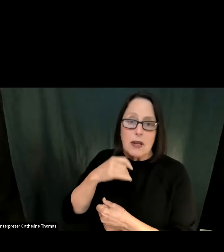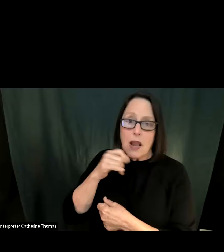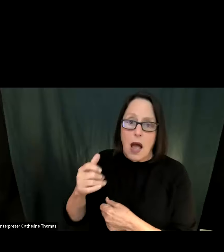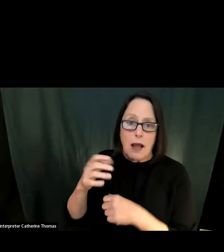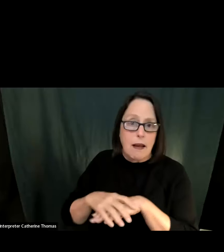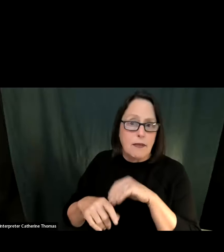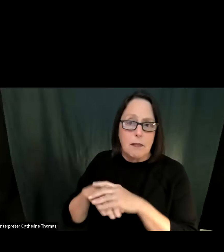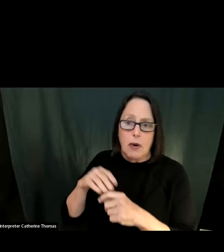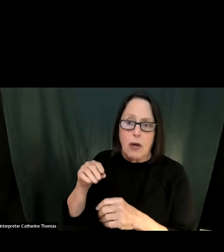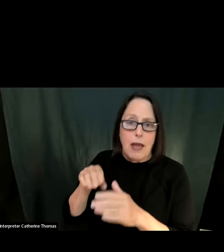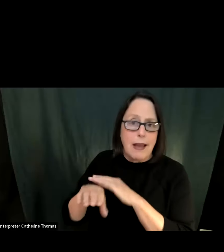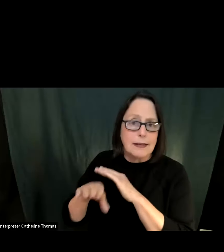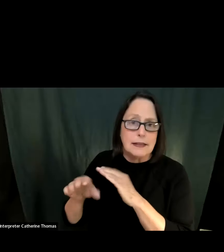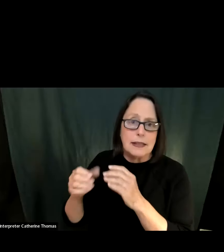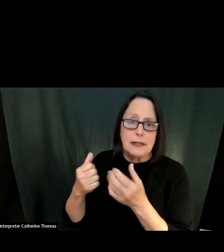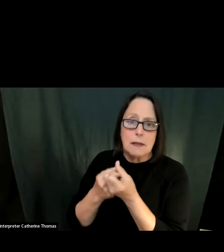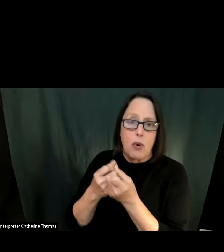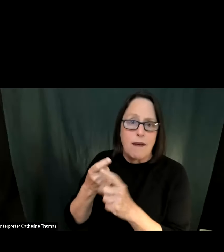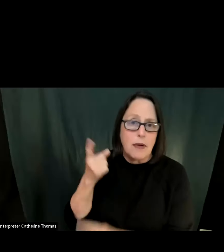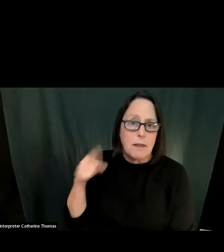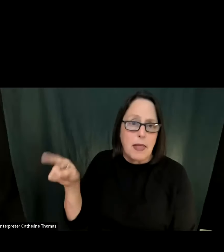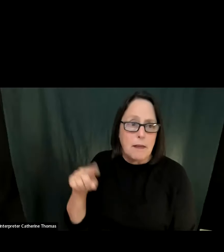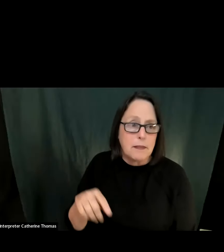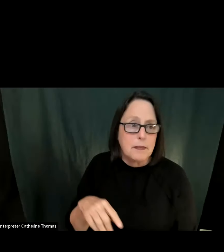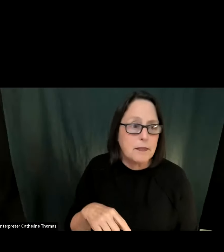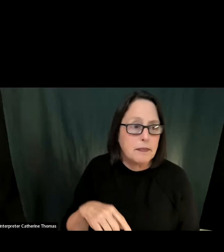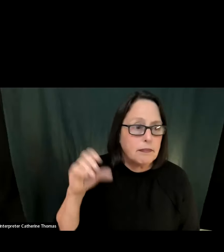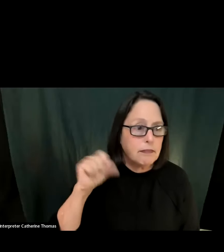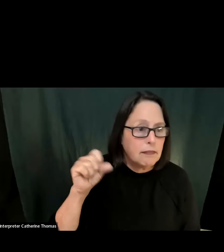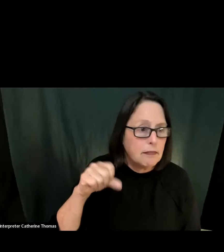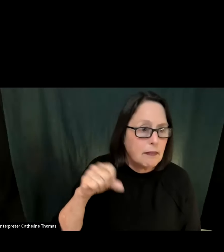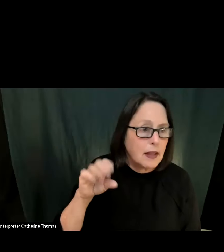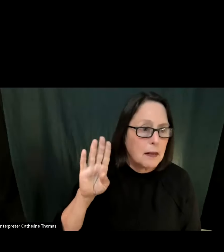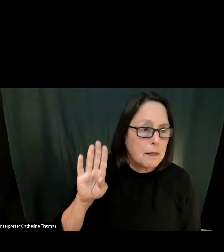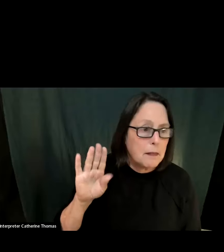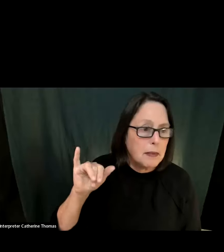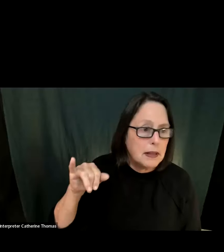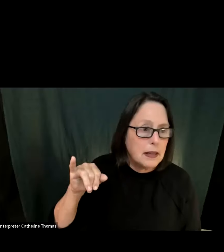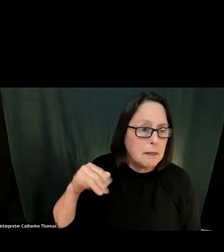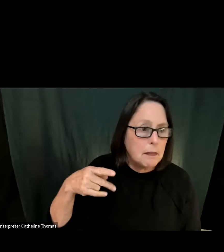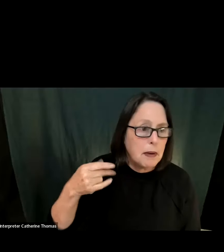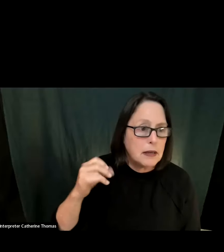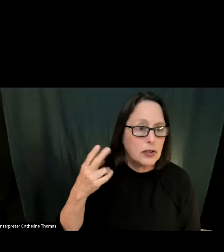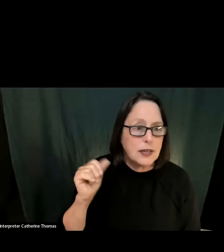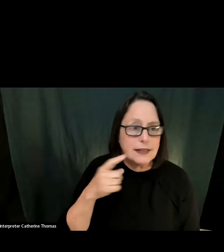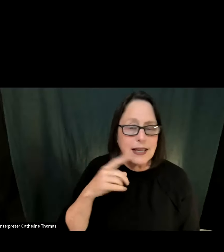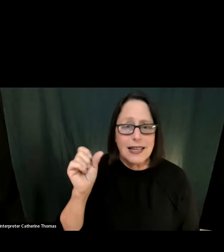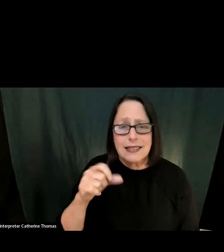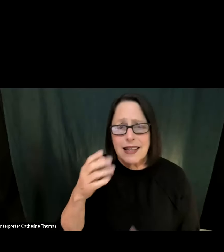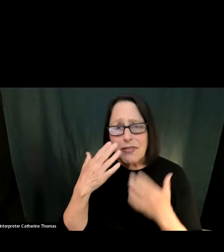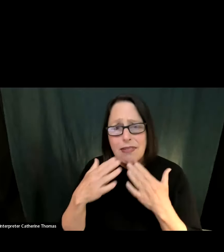accessing support. Yes, that is what we keep hearing. First, I want to acknowledge Chief Harding. Thank